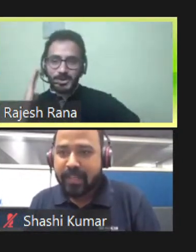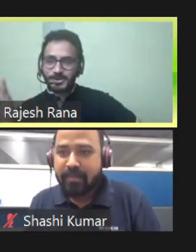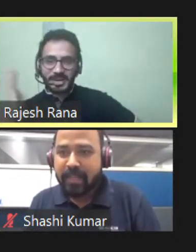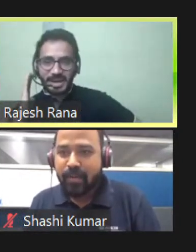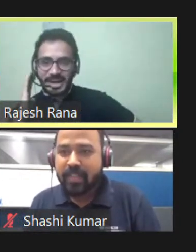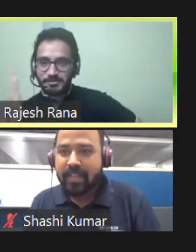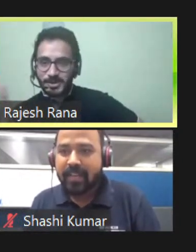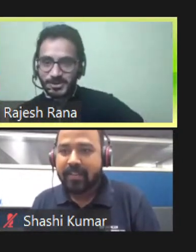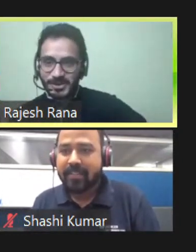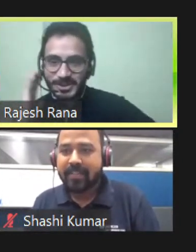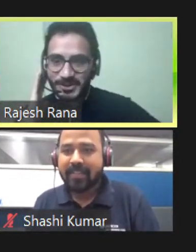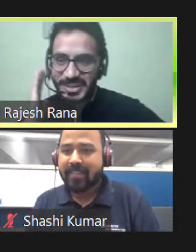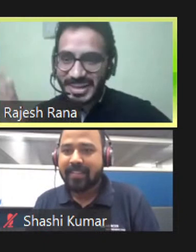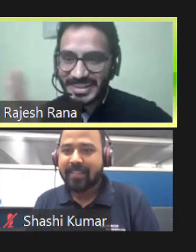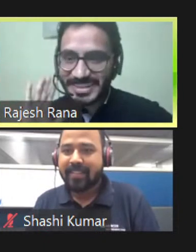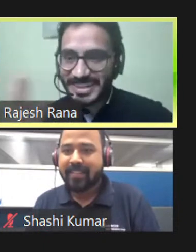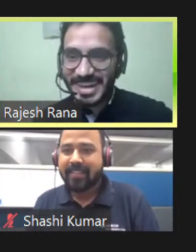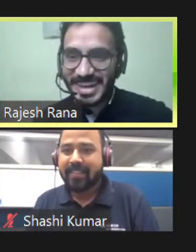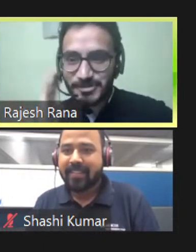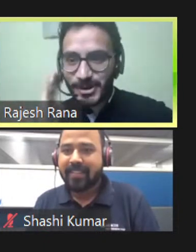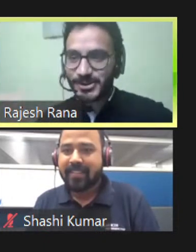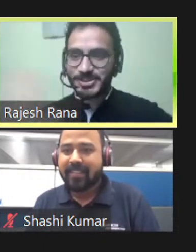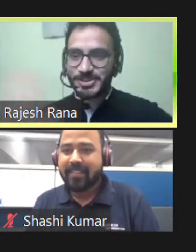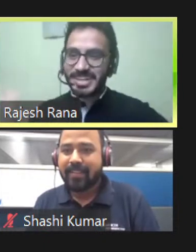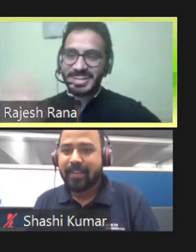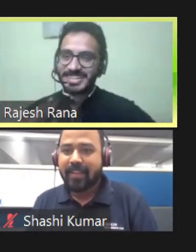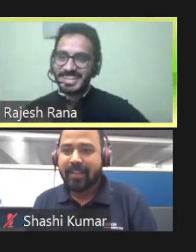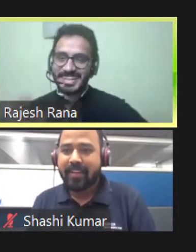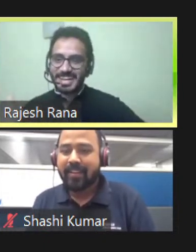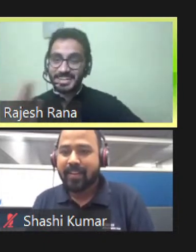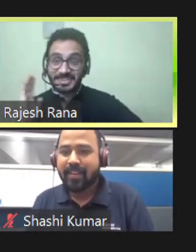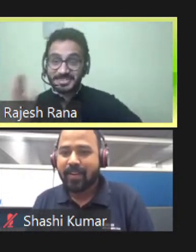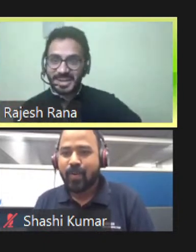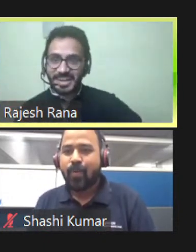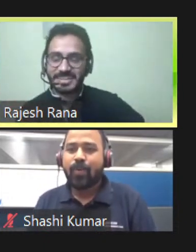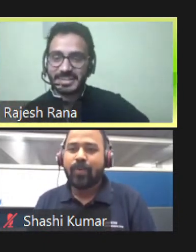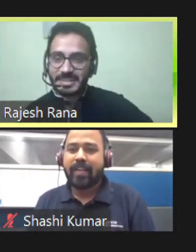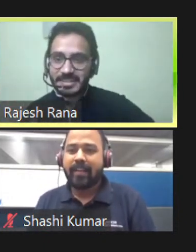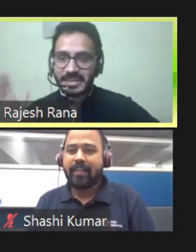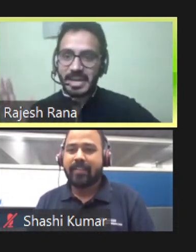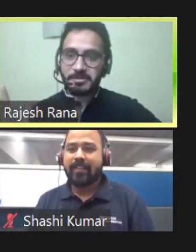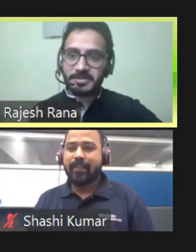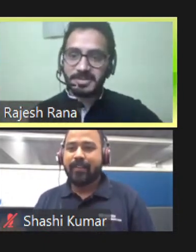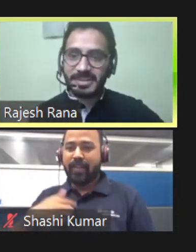Definitely, I'm not going to hear anything. I'm not going to hear anything and understand